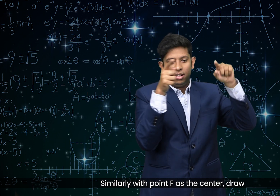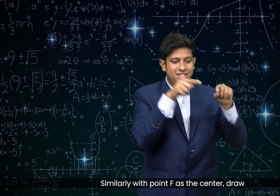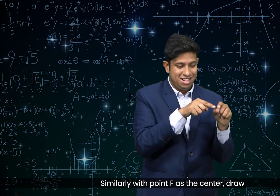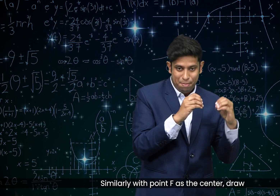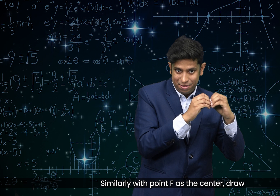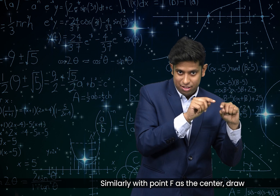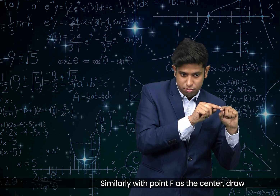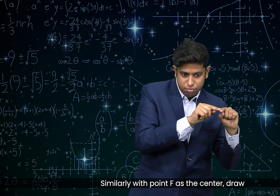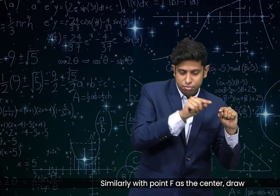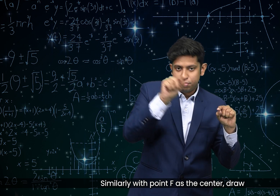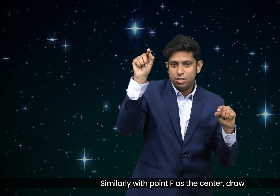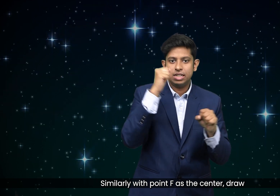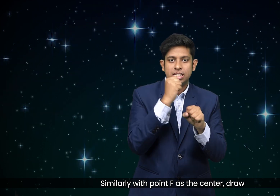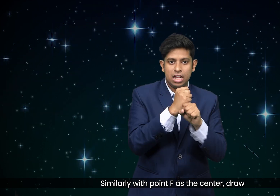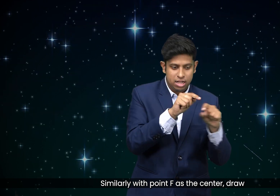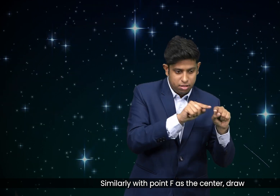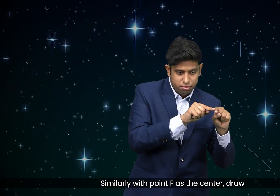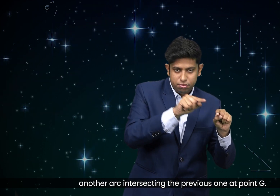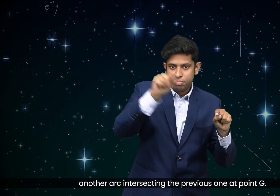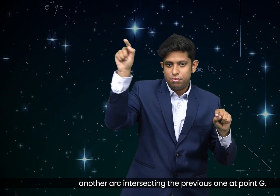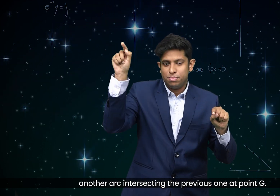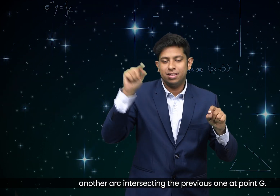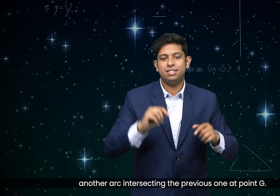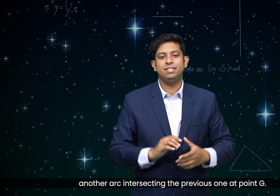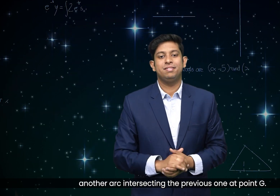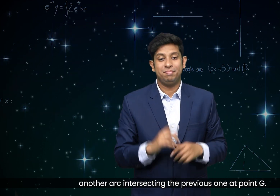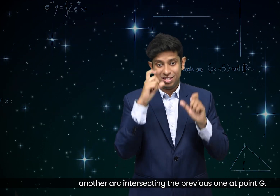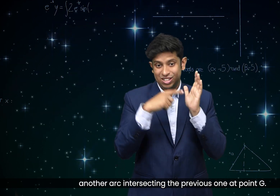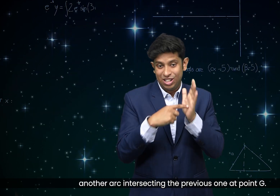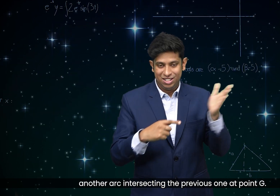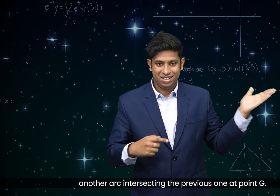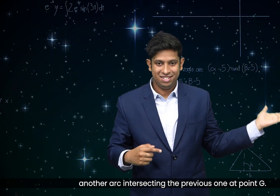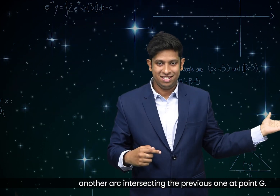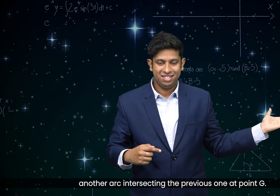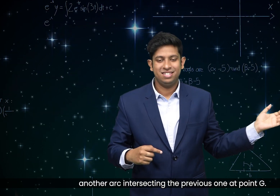Similarly, with point F as the center, draw another arc intersecting the previous one at point G.